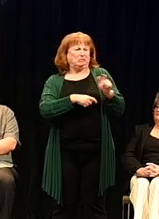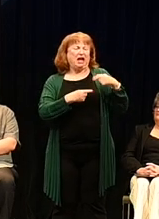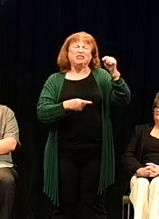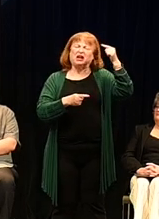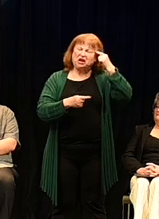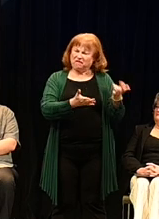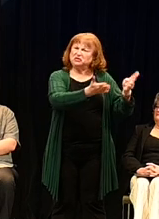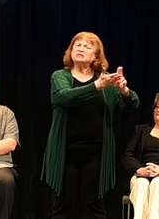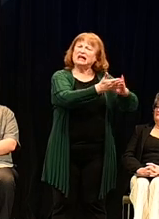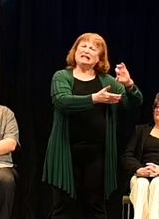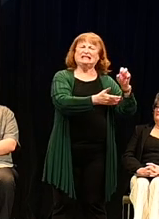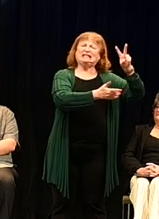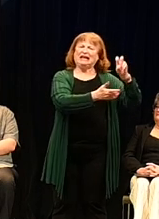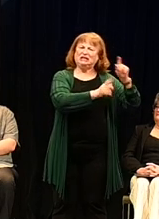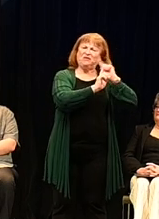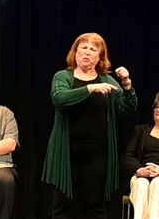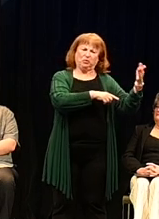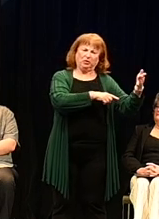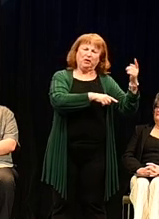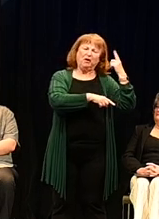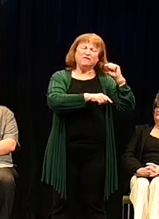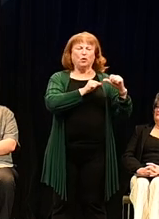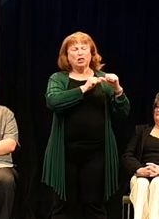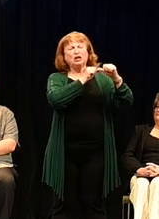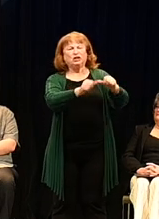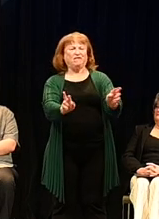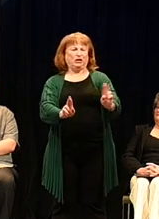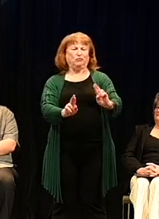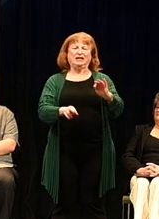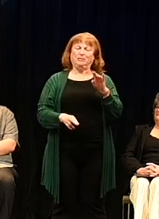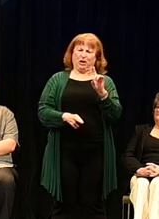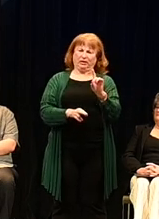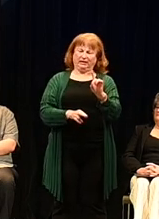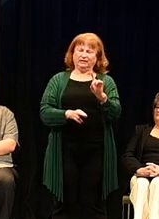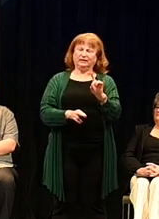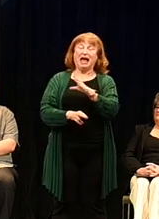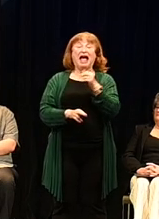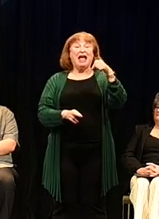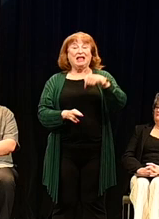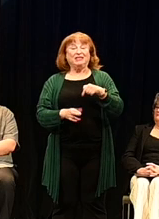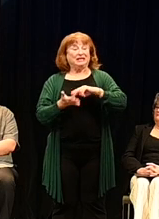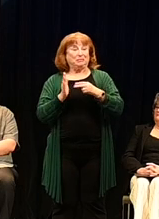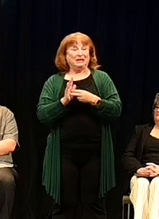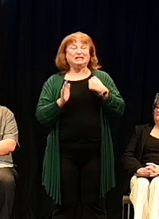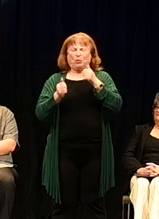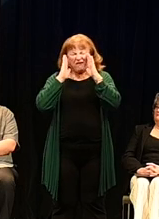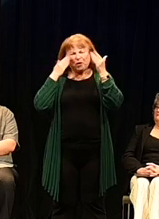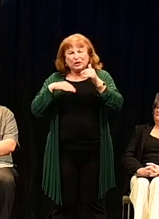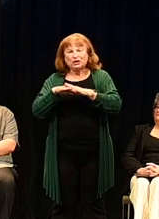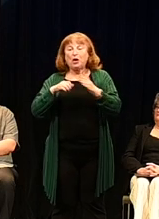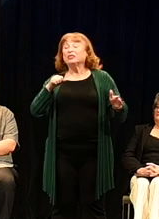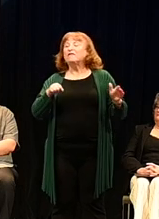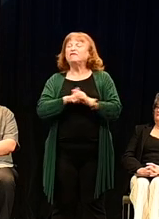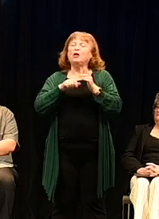governor signed an executive order for Longevity Ready Maryland. And this means that we're focusing on the